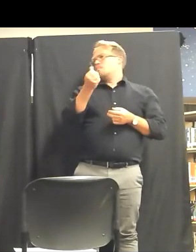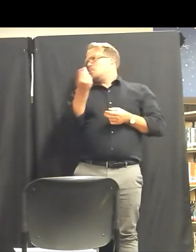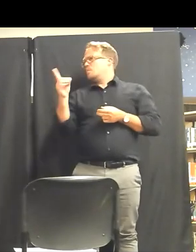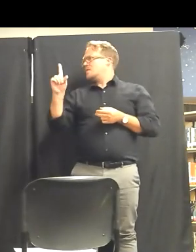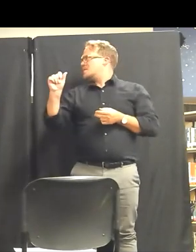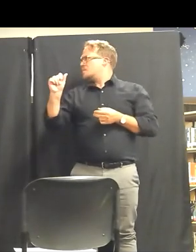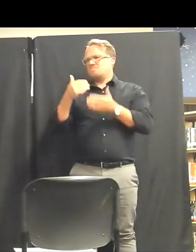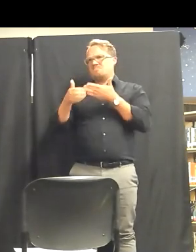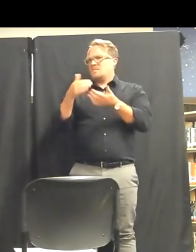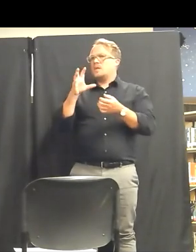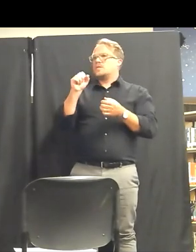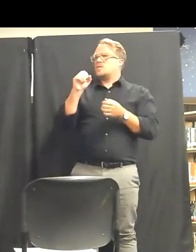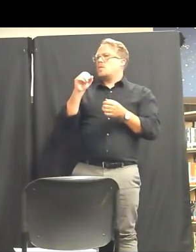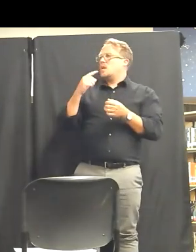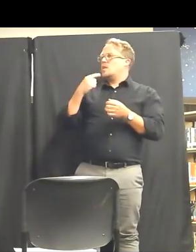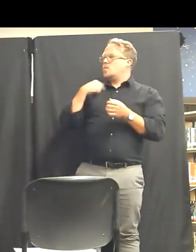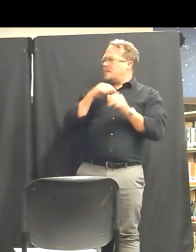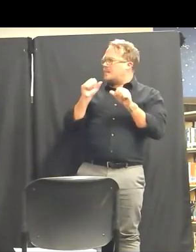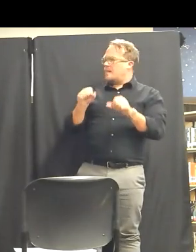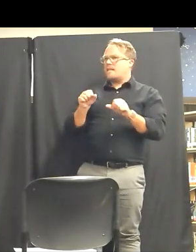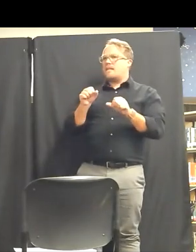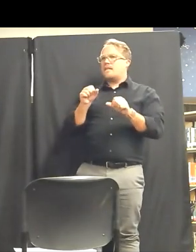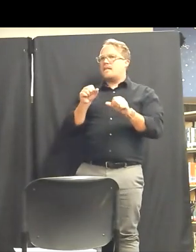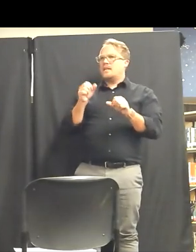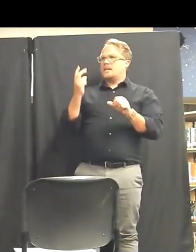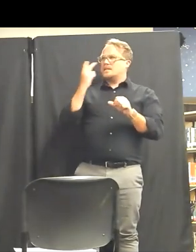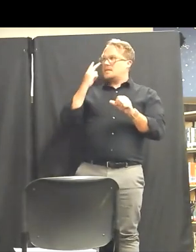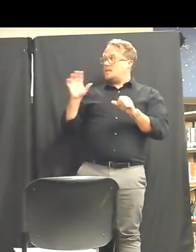for us to